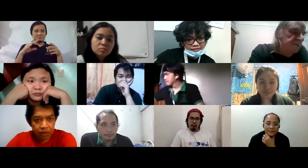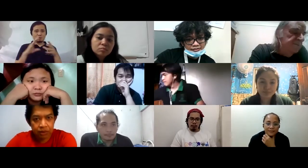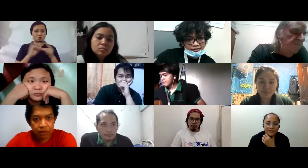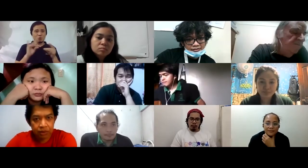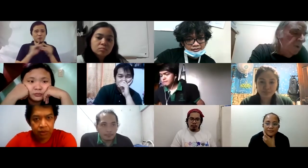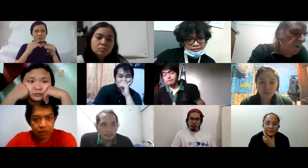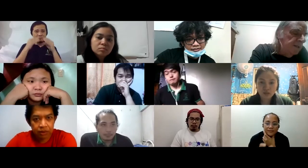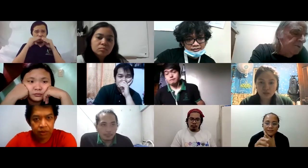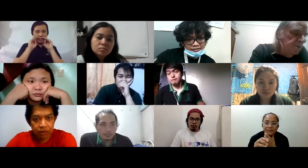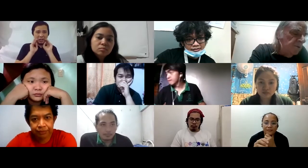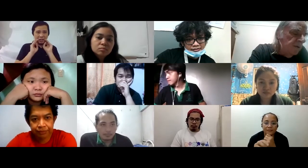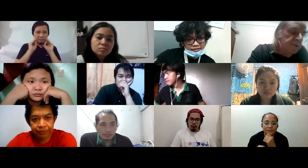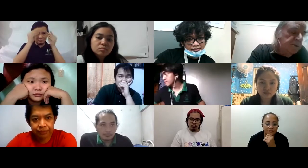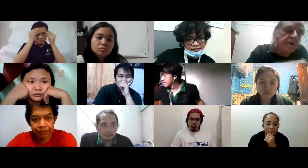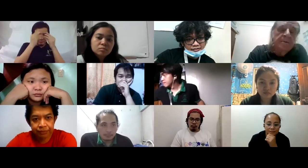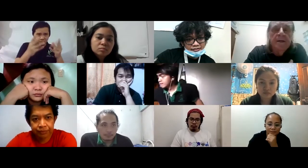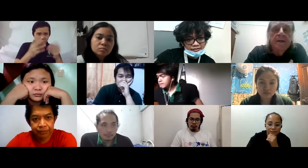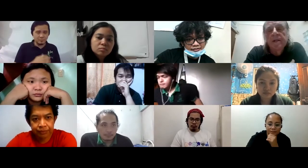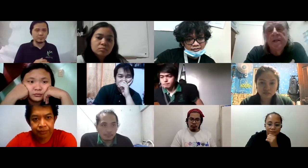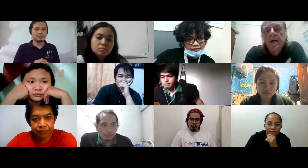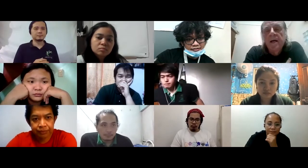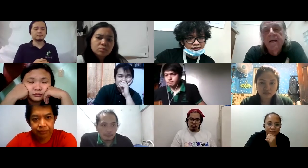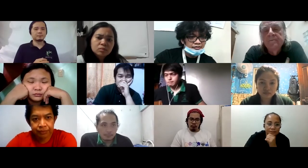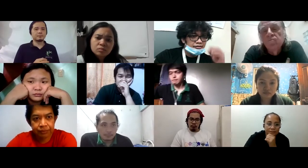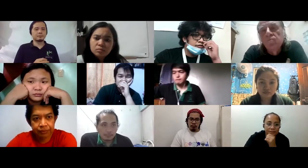basic training in how to develop the book.